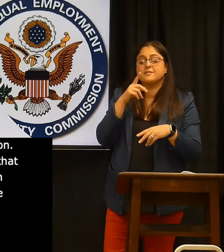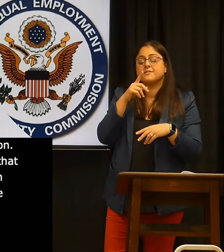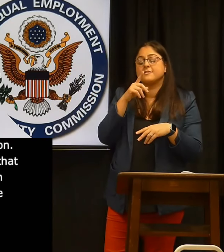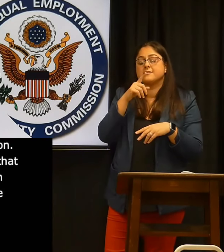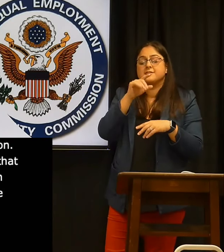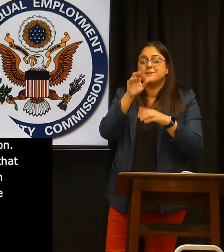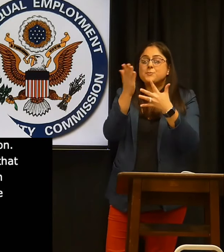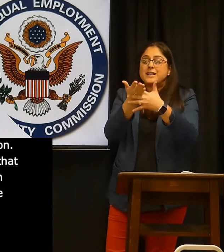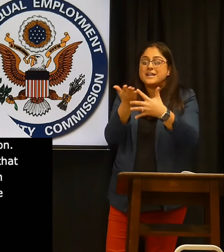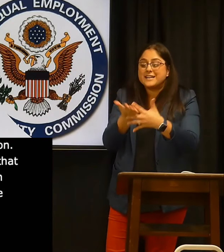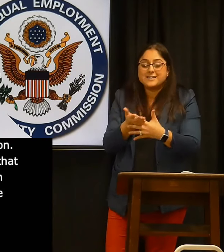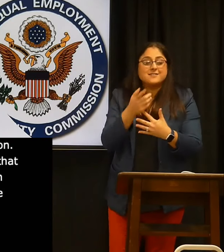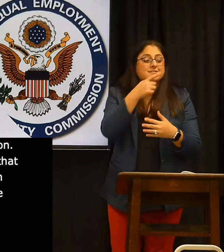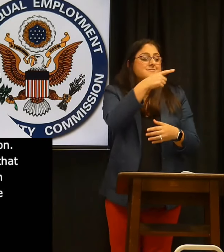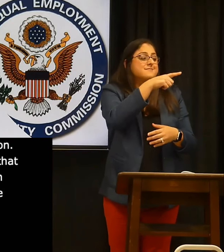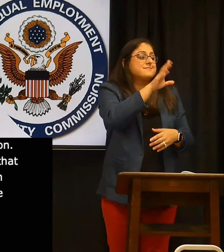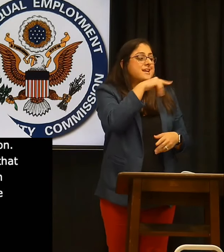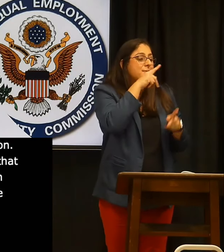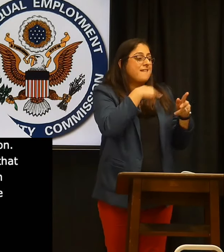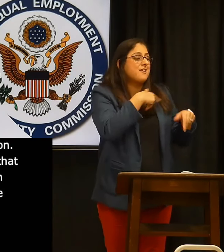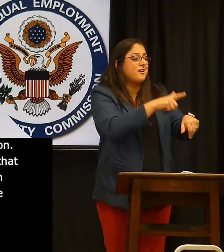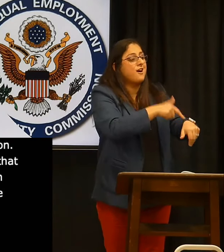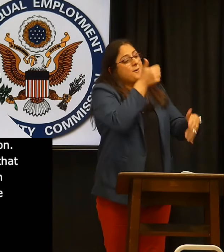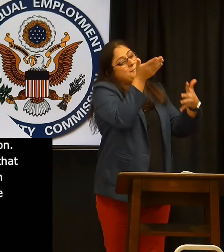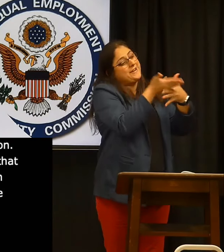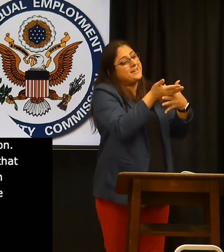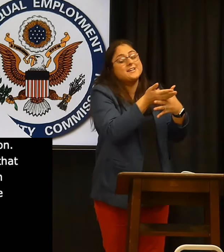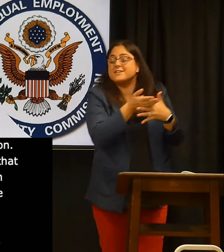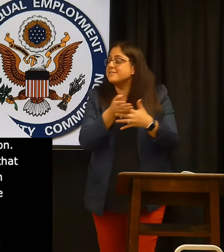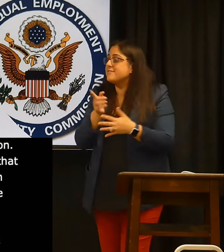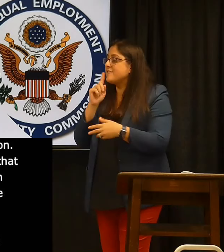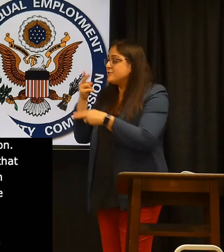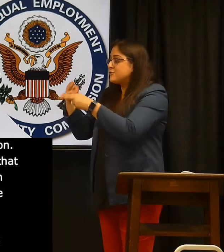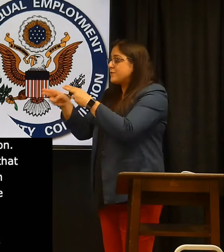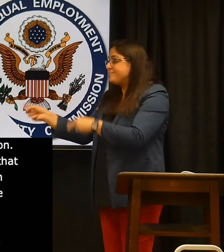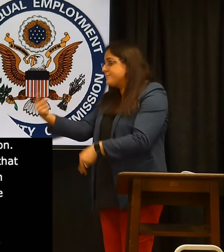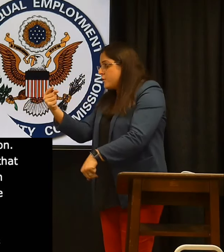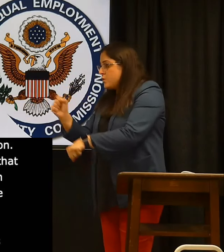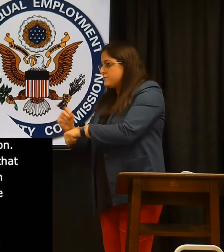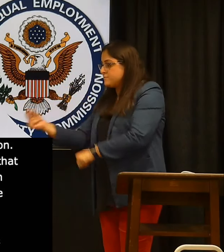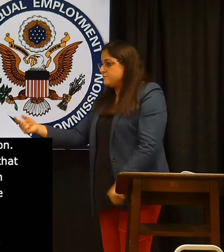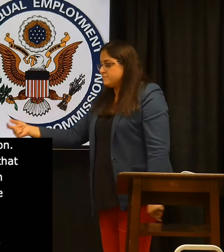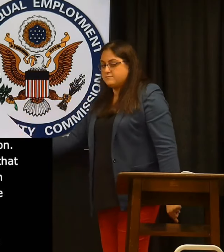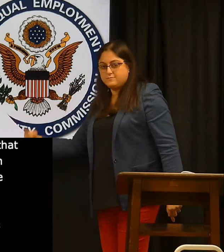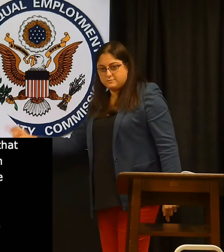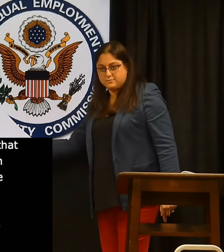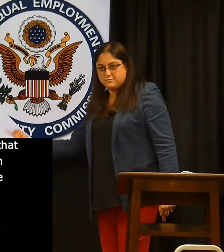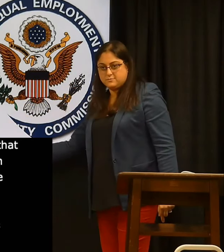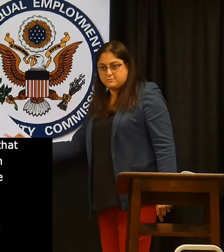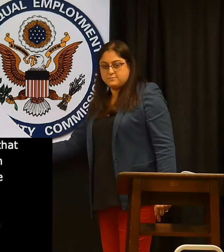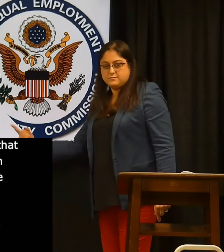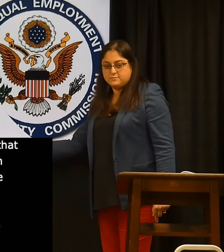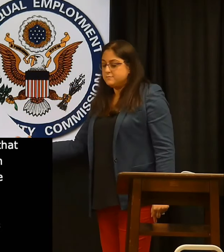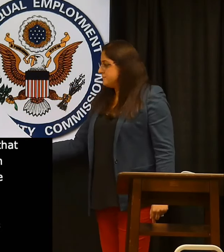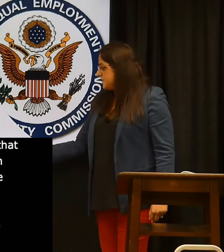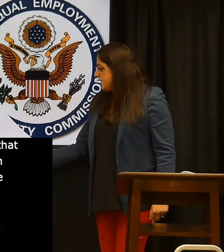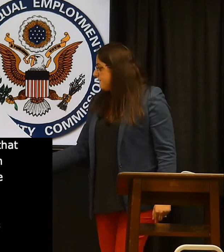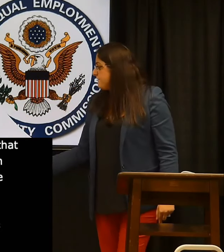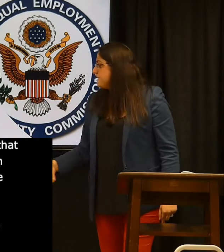Some people will, like during breaks, somebody will have a long break and they'll tell the deaf, like hearing people will have a longer break, or they'll tell the